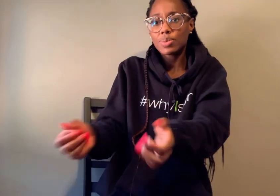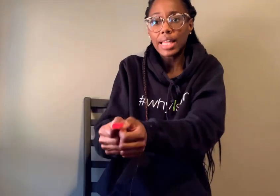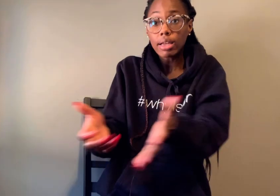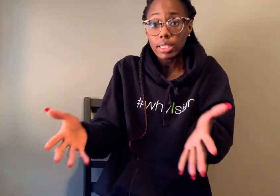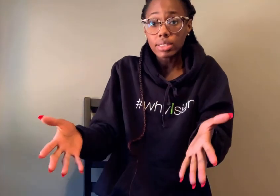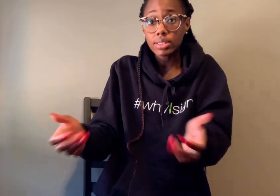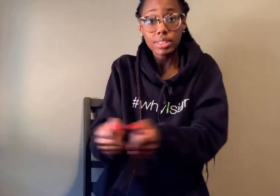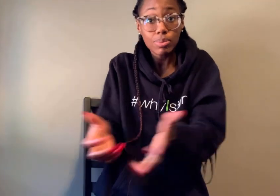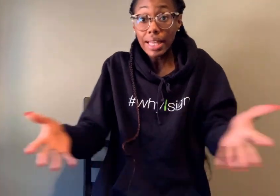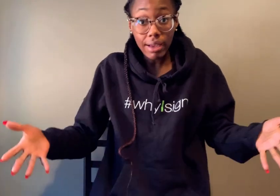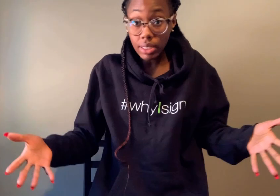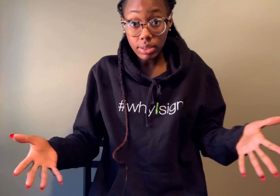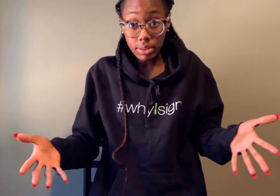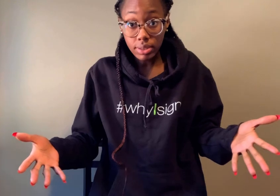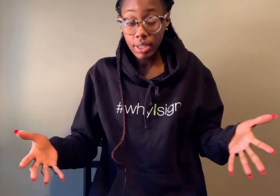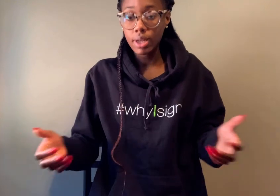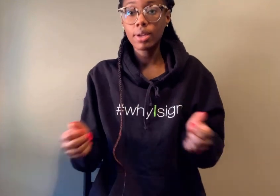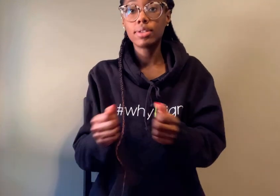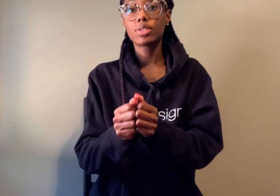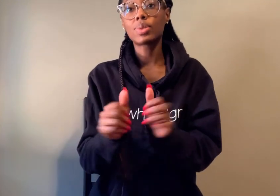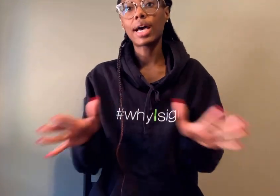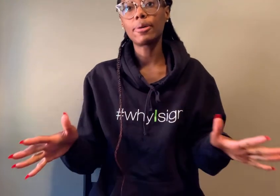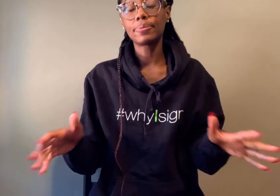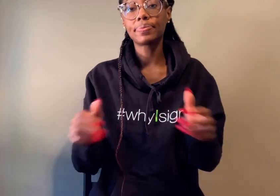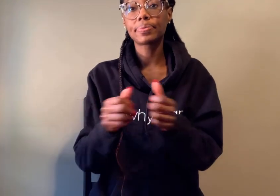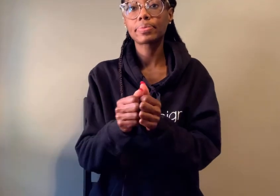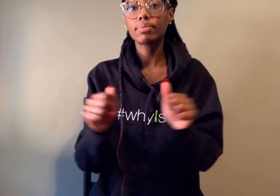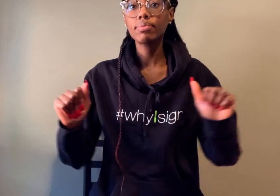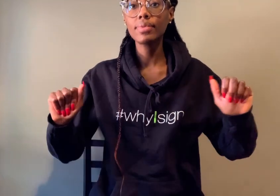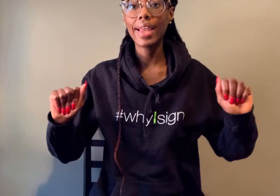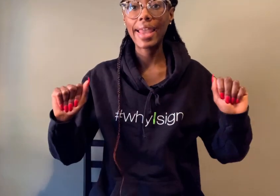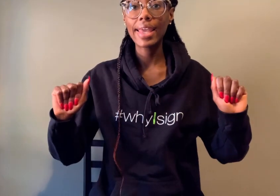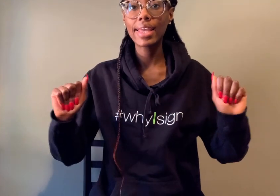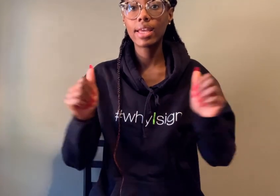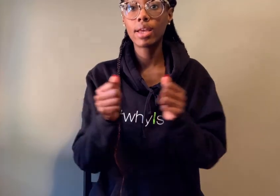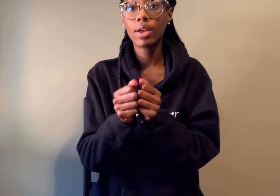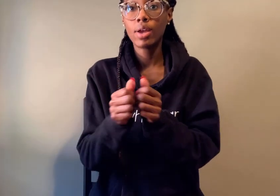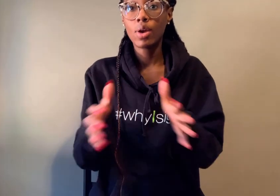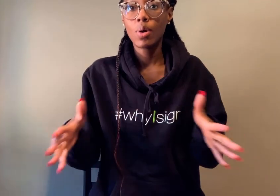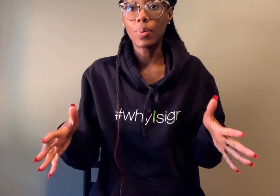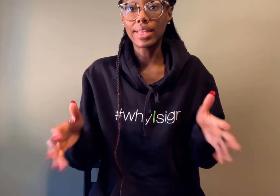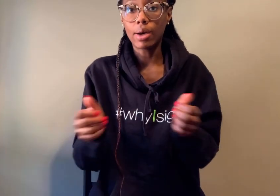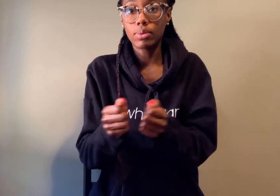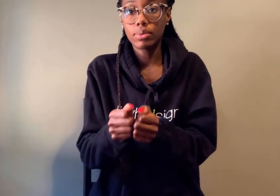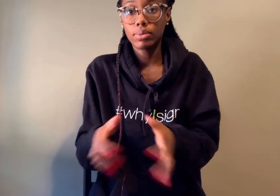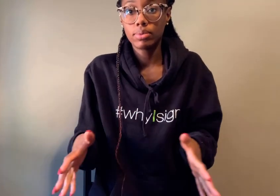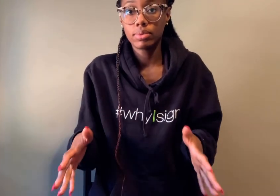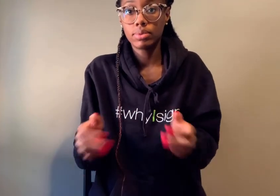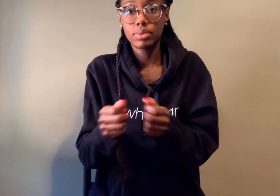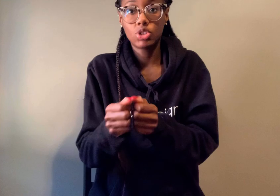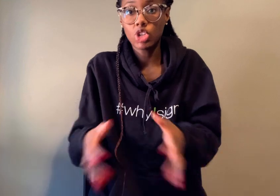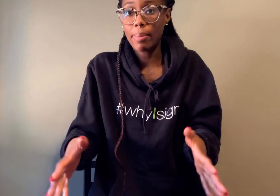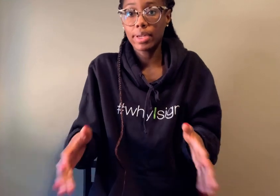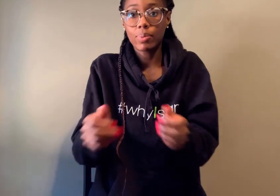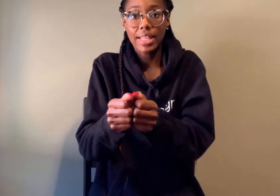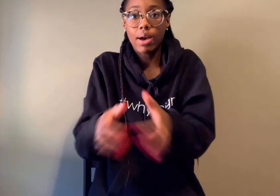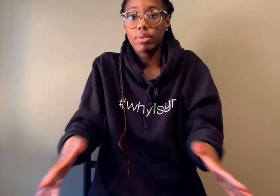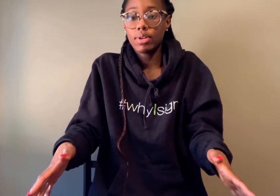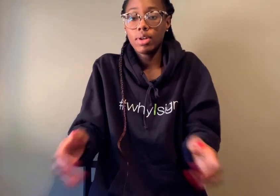Without it, just without it. It's without. A, without. Just dropping it. Without.